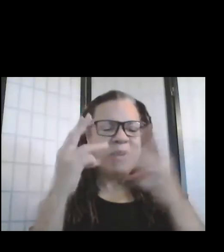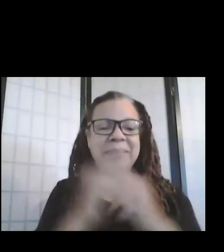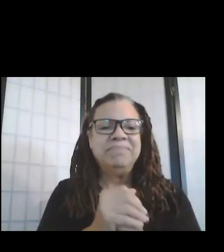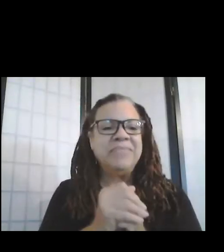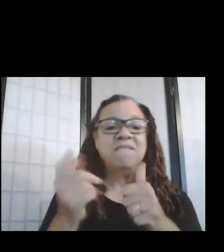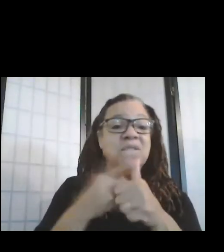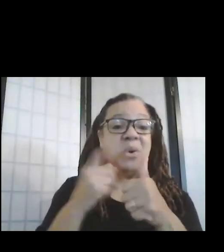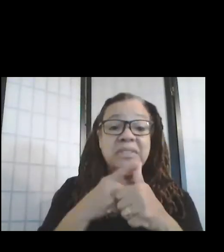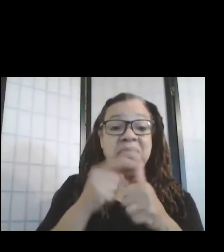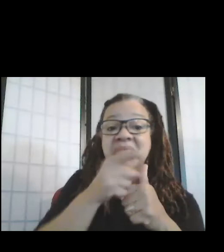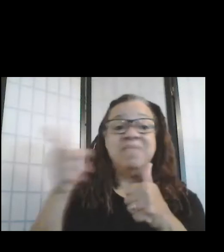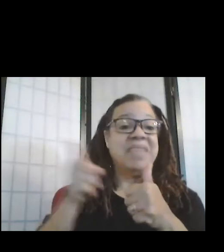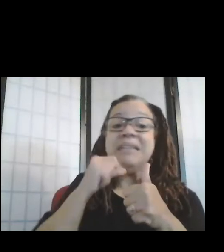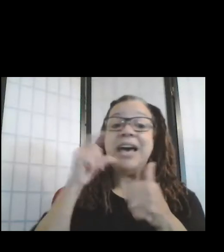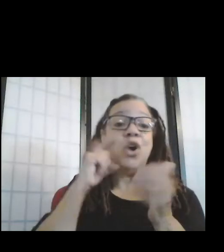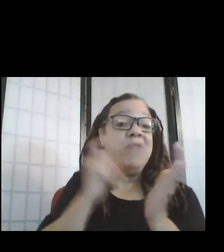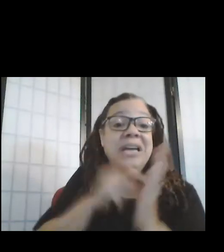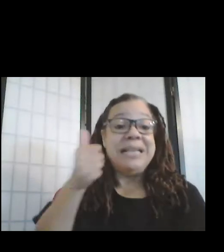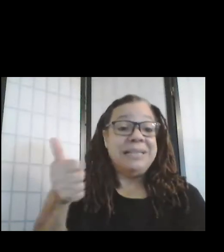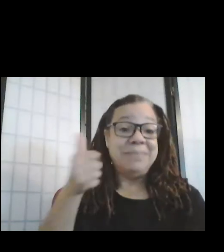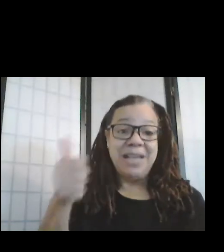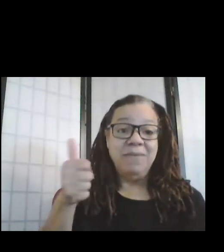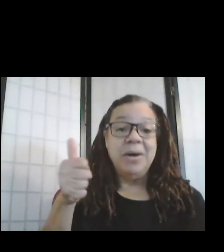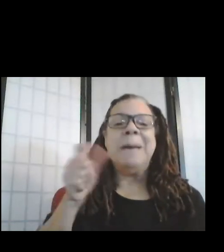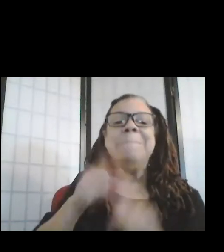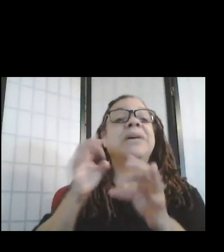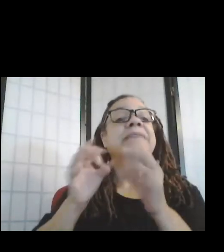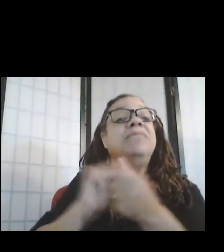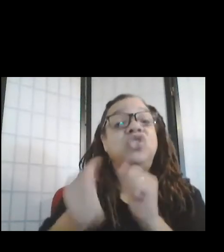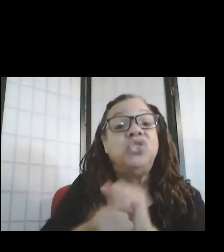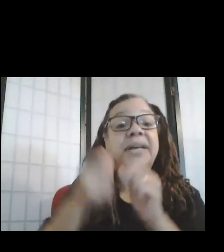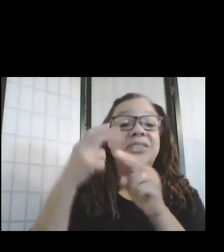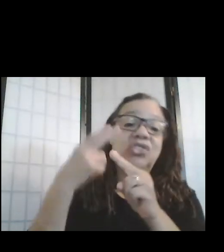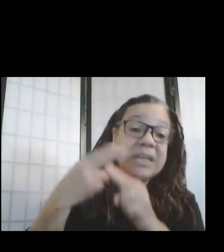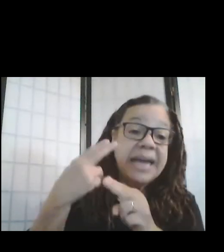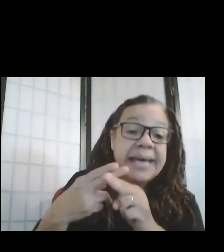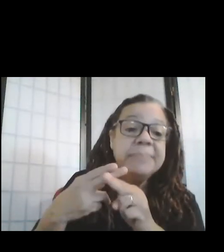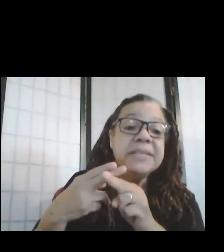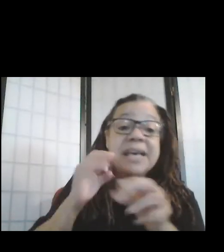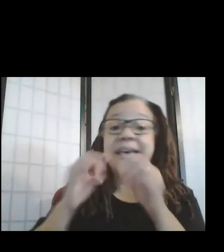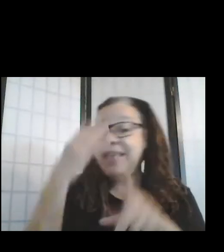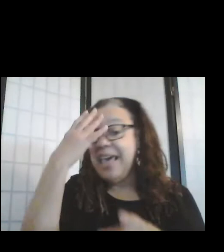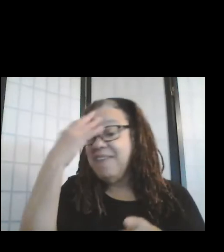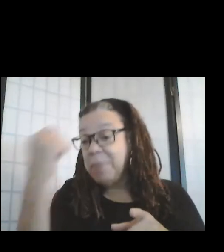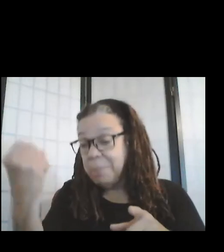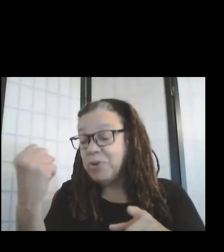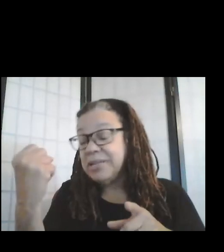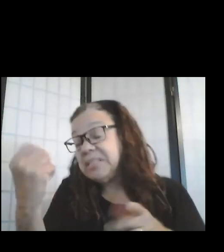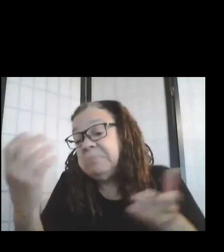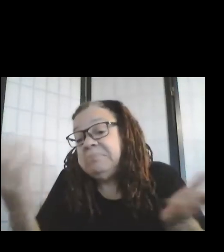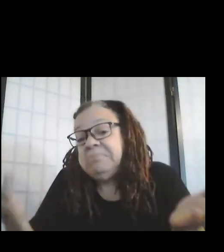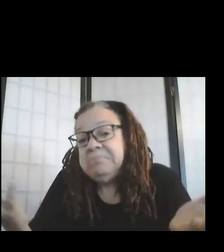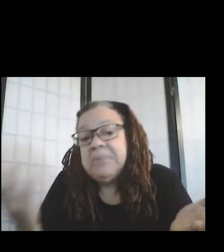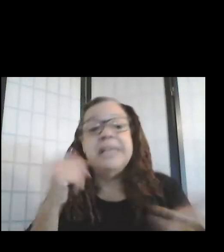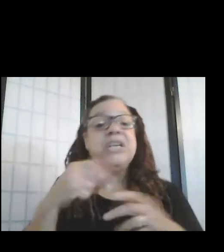They're probably not going to recognize it. But if you change the names, if they've got memories of that past, their memory is going to be very,